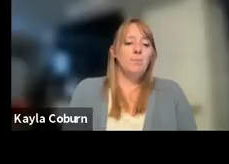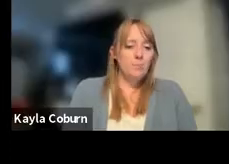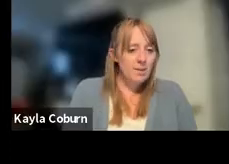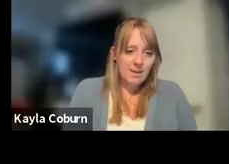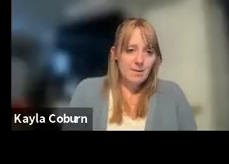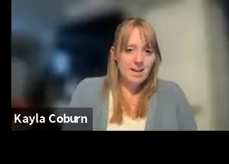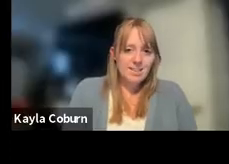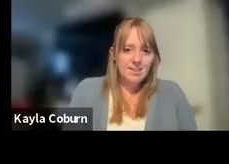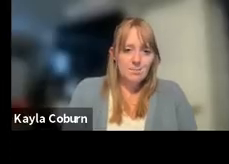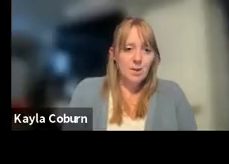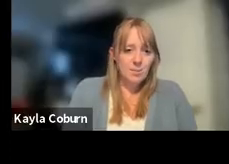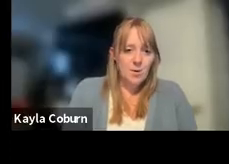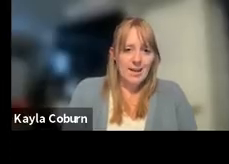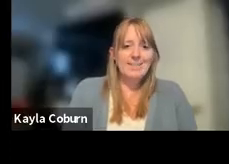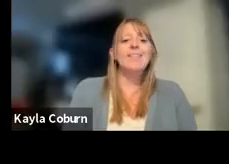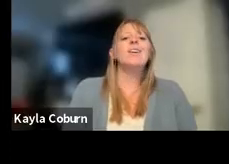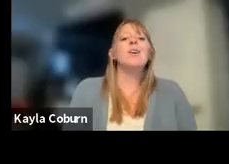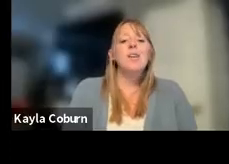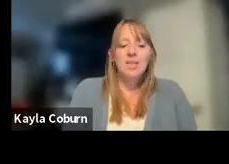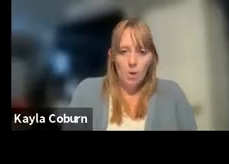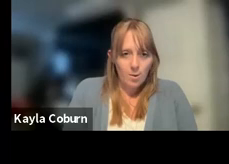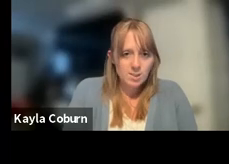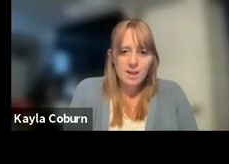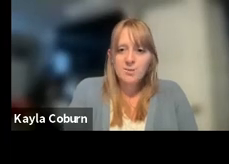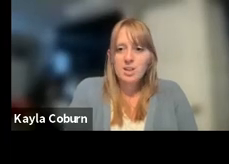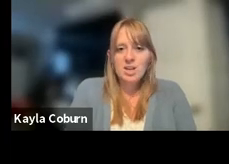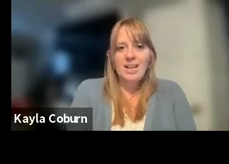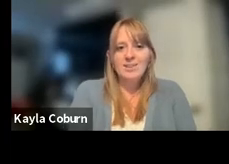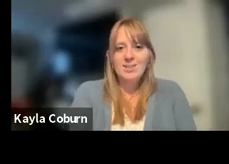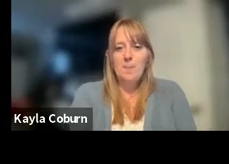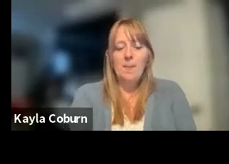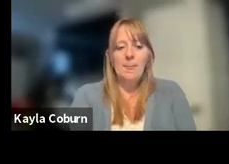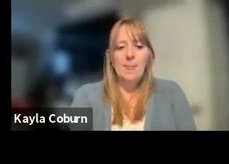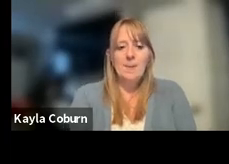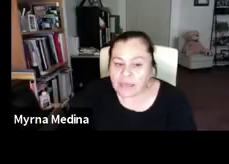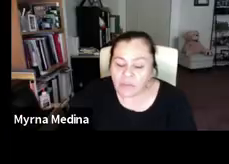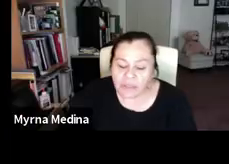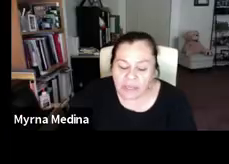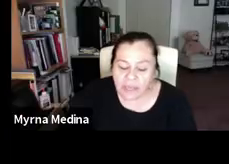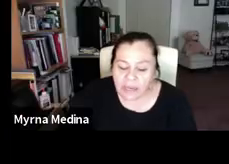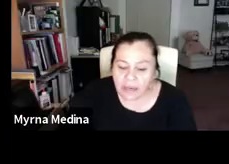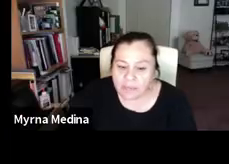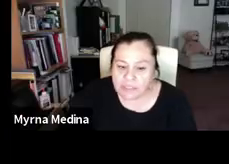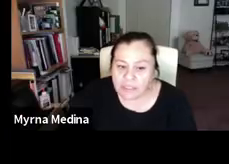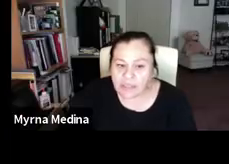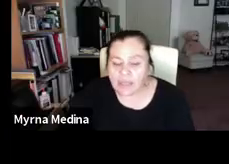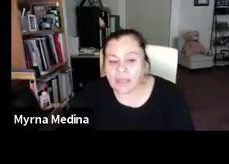So bringing me to my next bullet point, it's what works best for the child. Y eso me trae